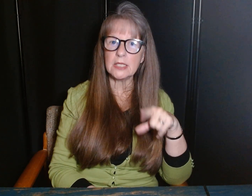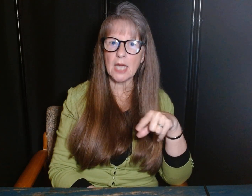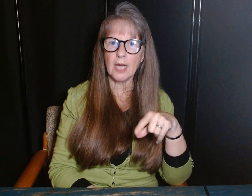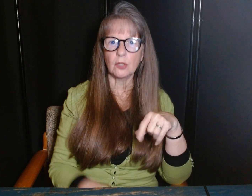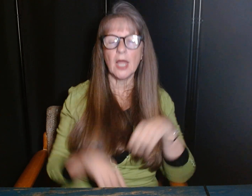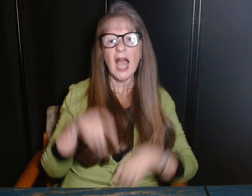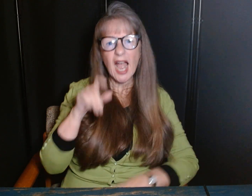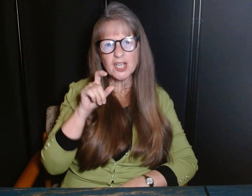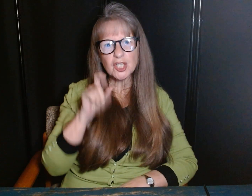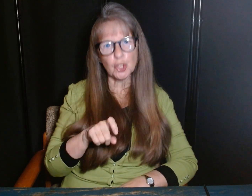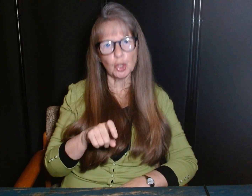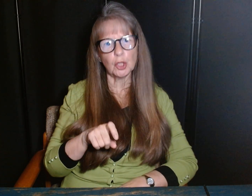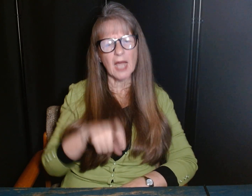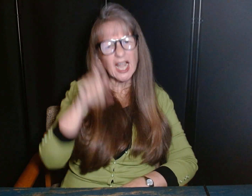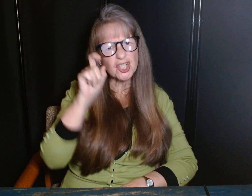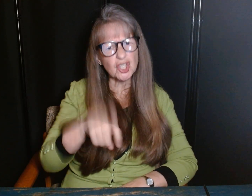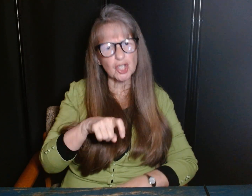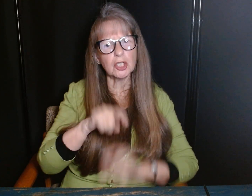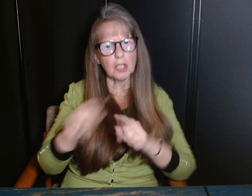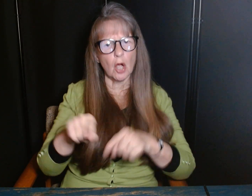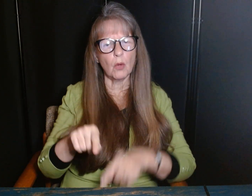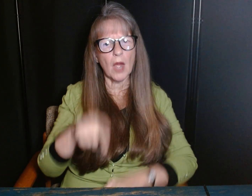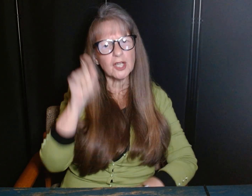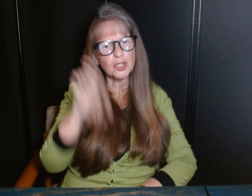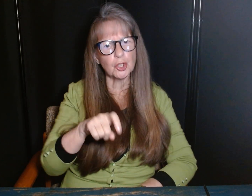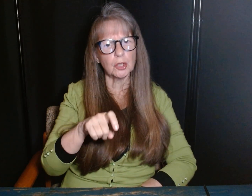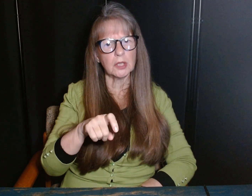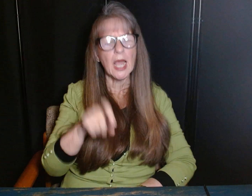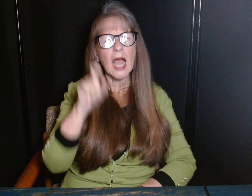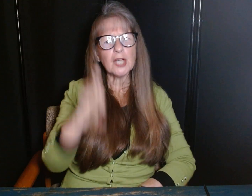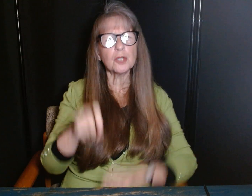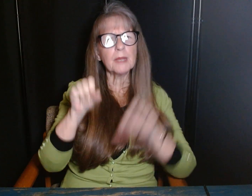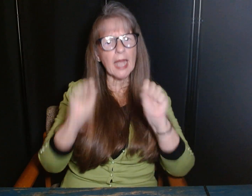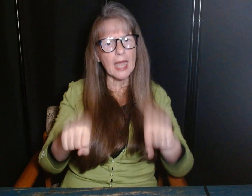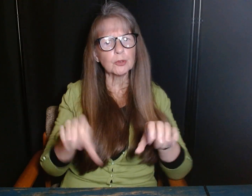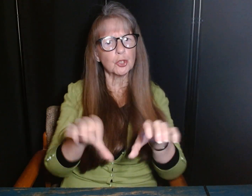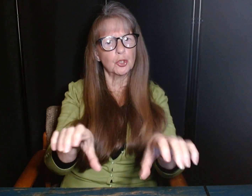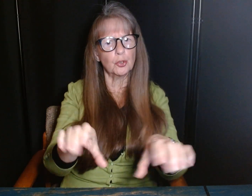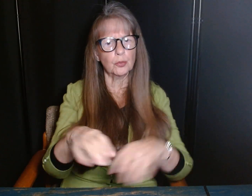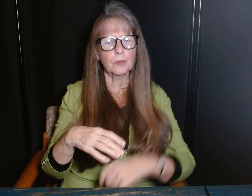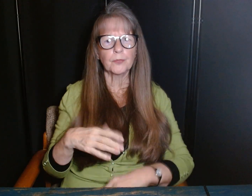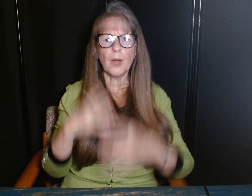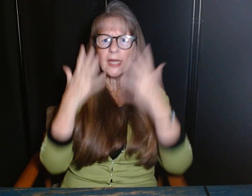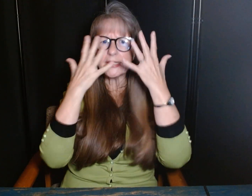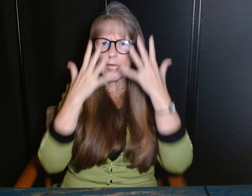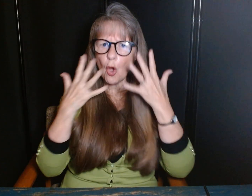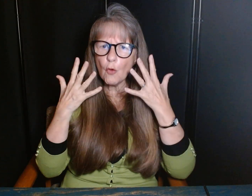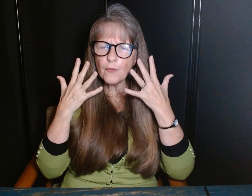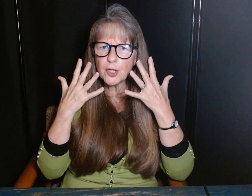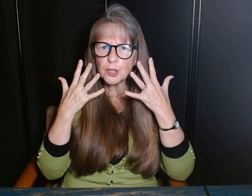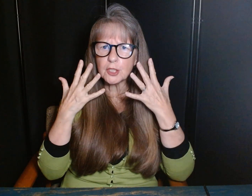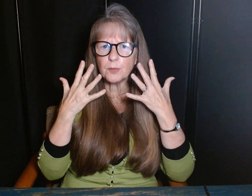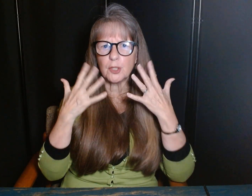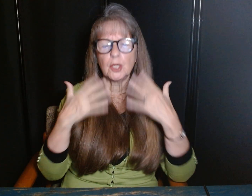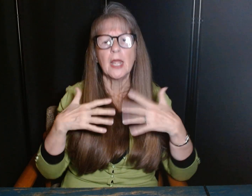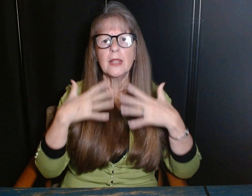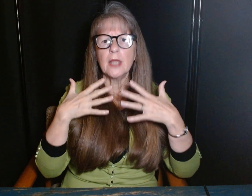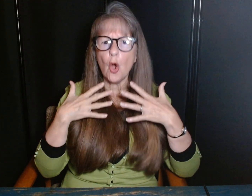Entitled. I should go. I should be able to do, right? It's that whole facial expression, that whole